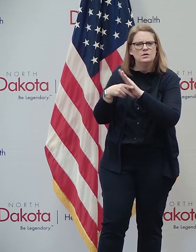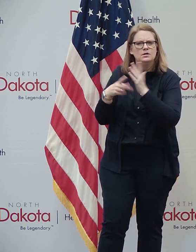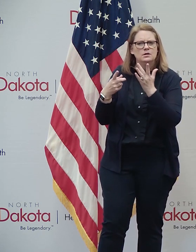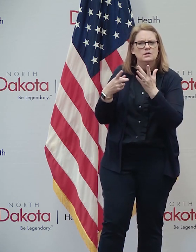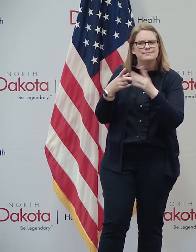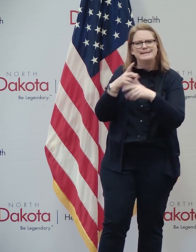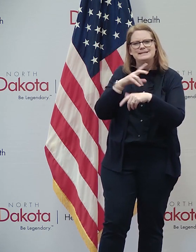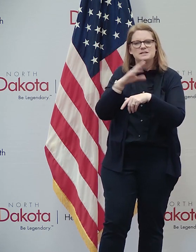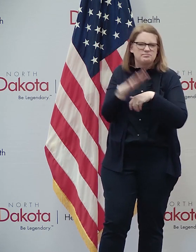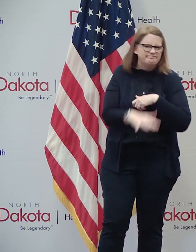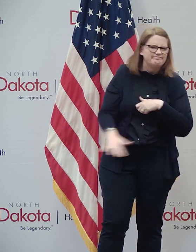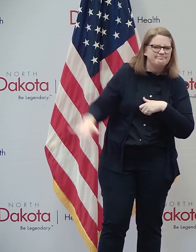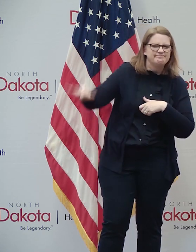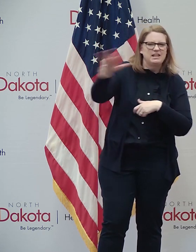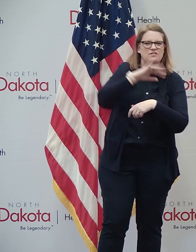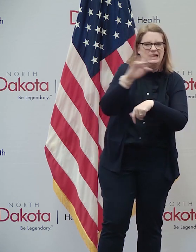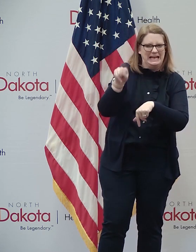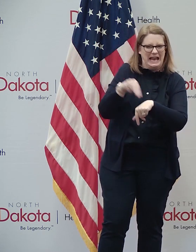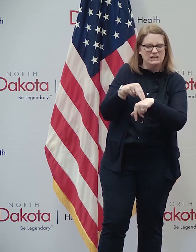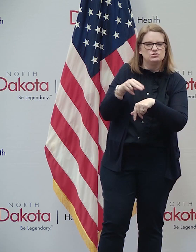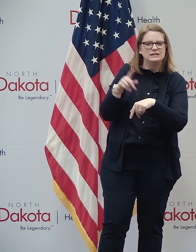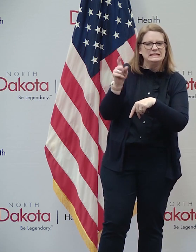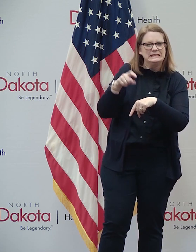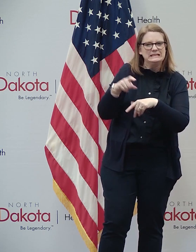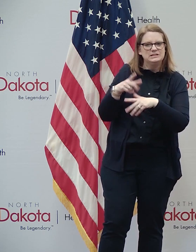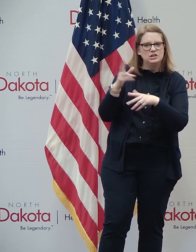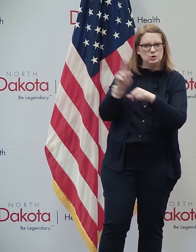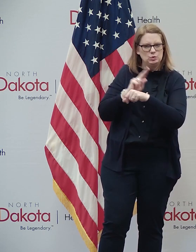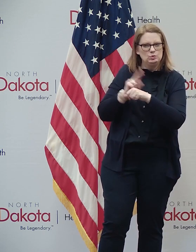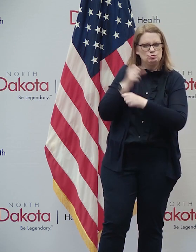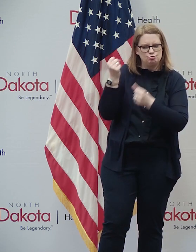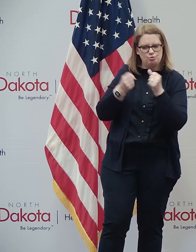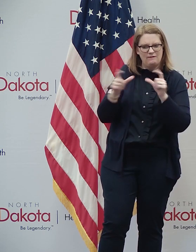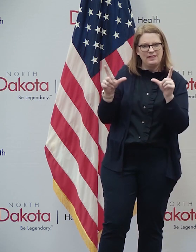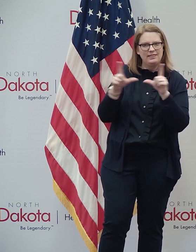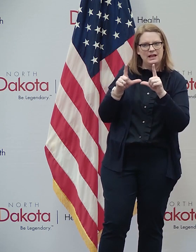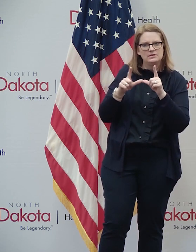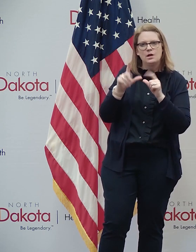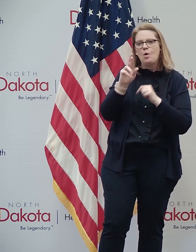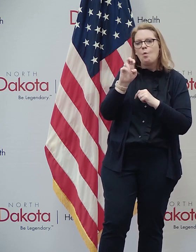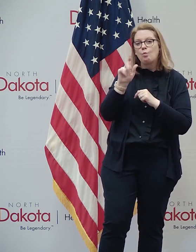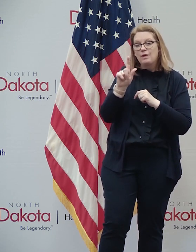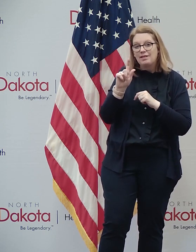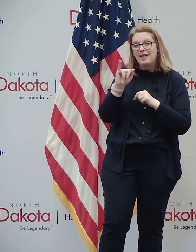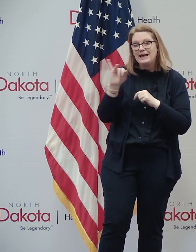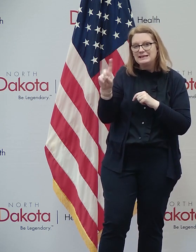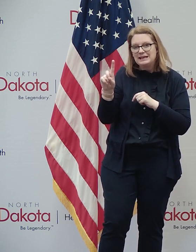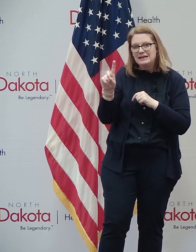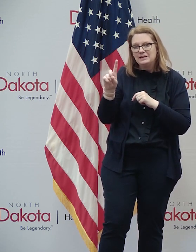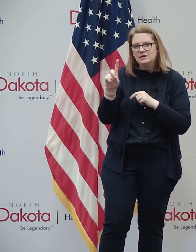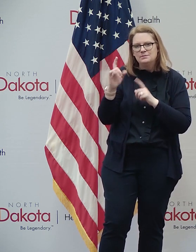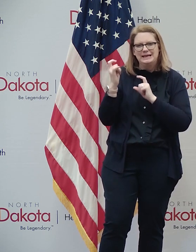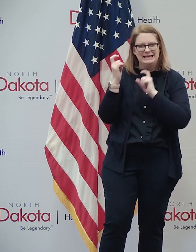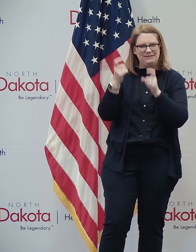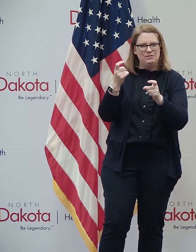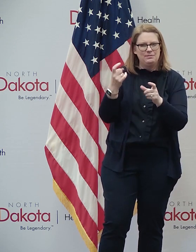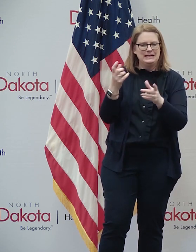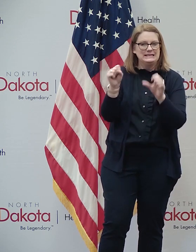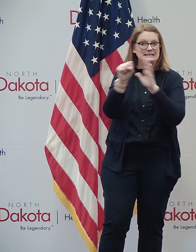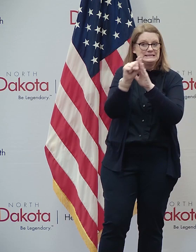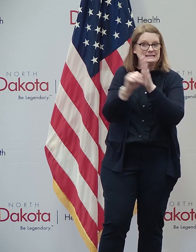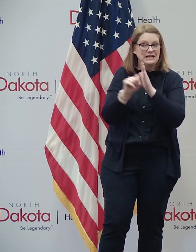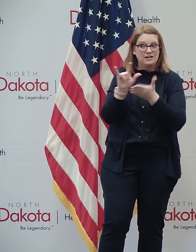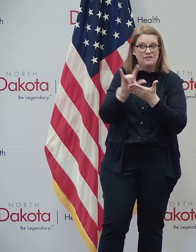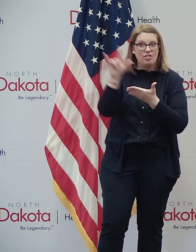which nationally was needed to use your driver's license, had to be a Real ID driver's license issued by a state to